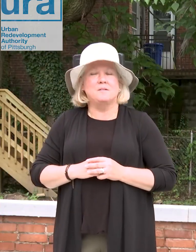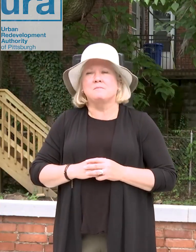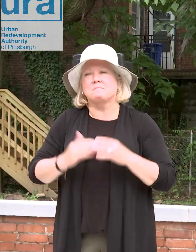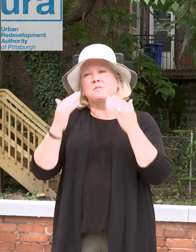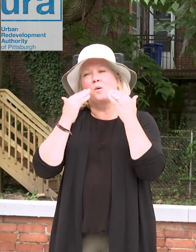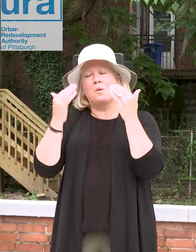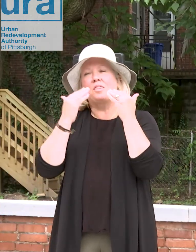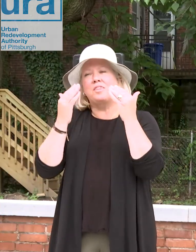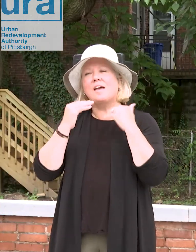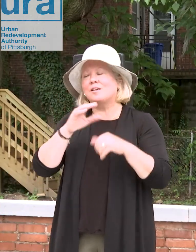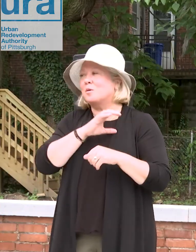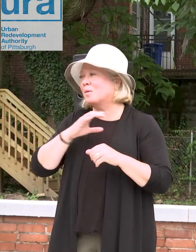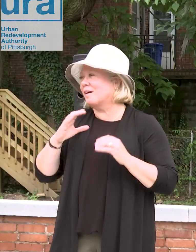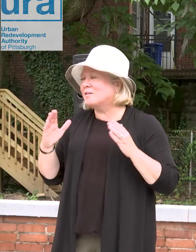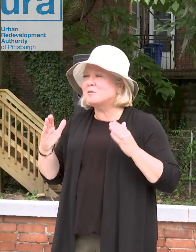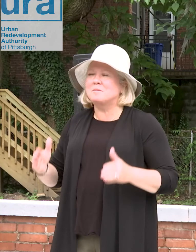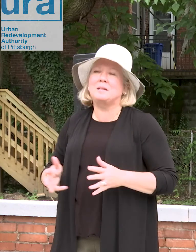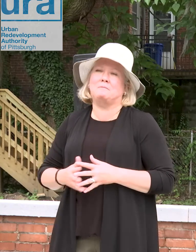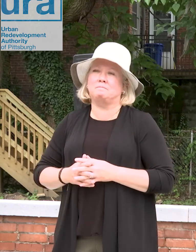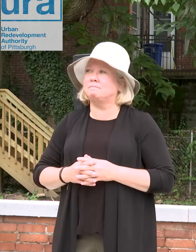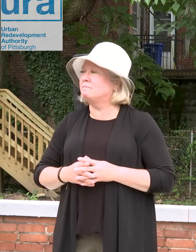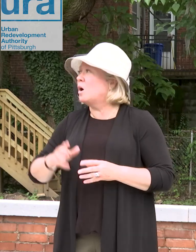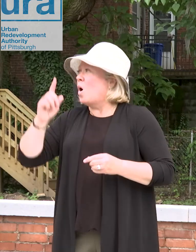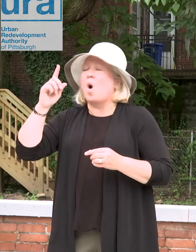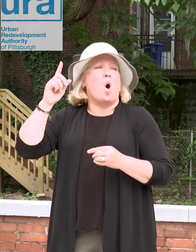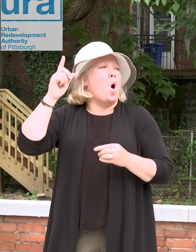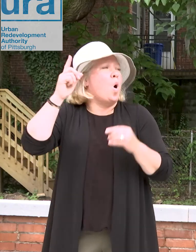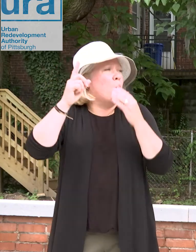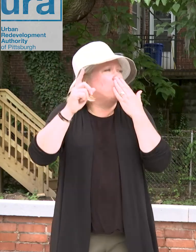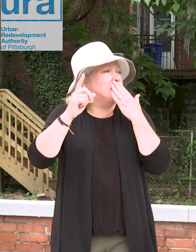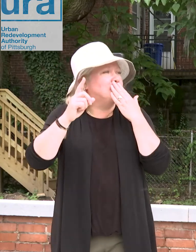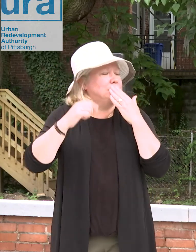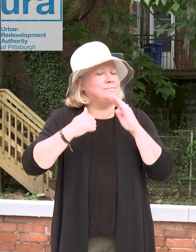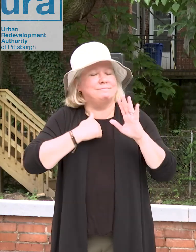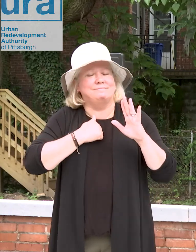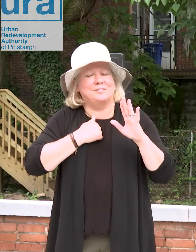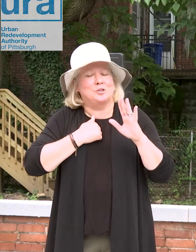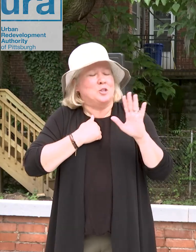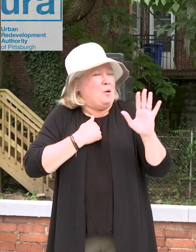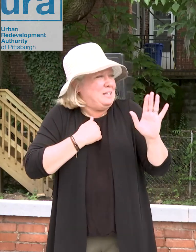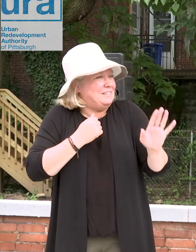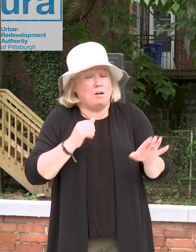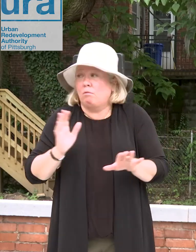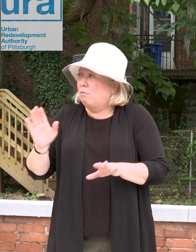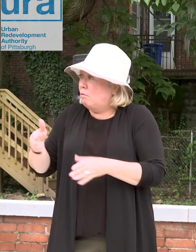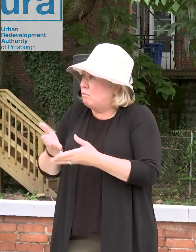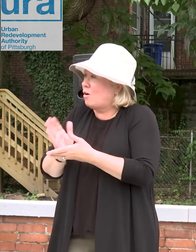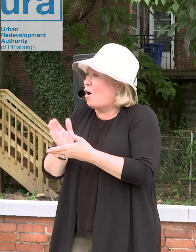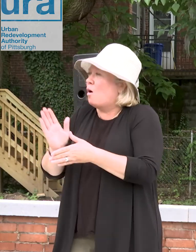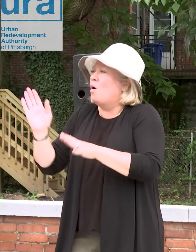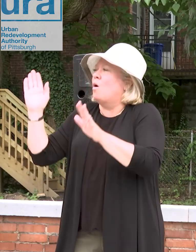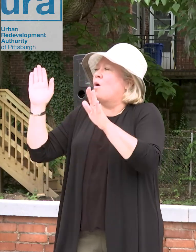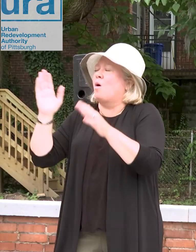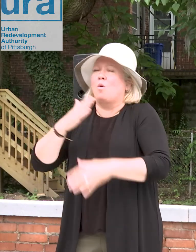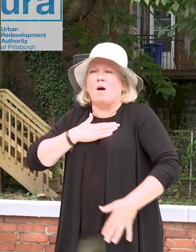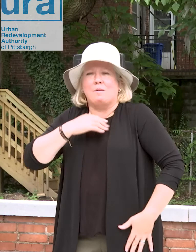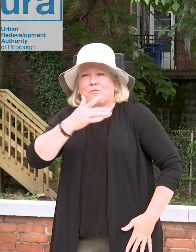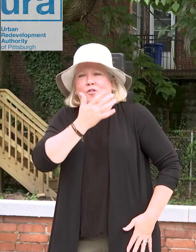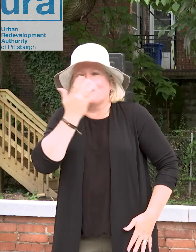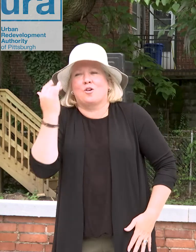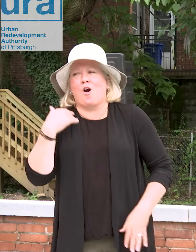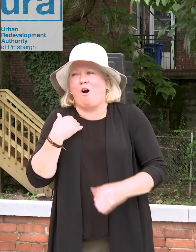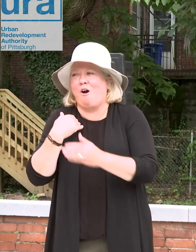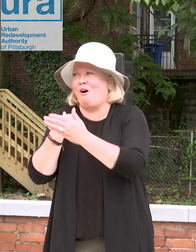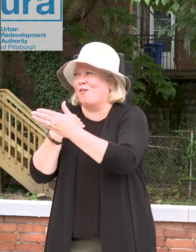Thank you so much, Councilman. I'd also like to thank. That's all right. No, I was supposed to bring up comments. That's all